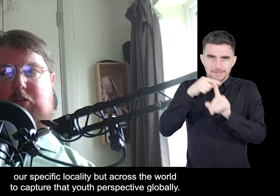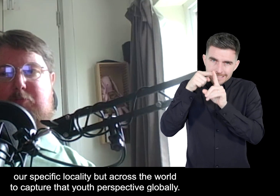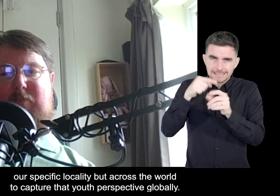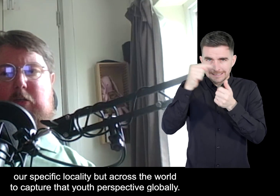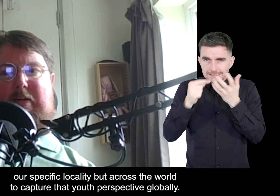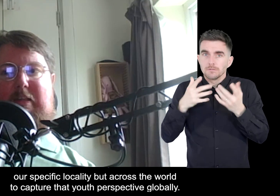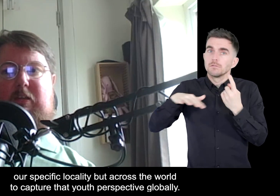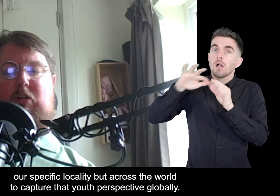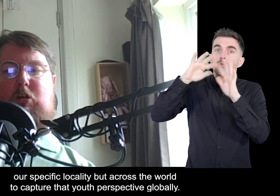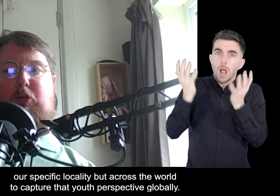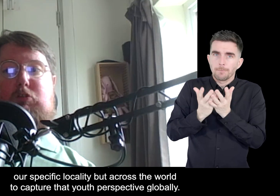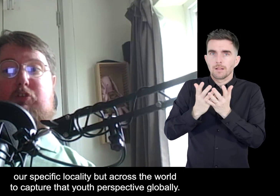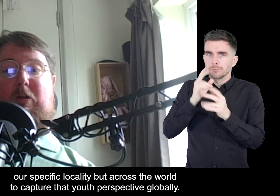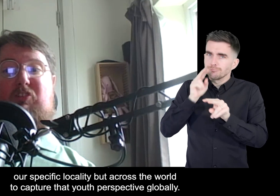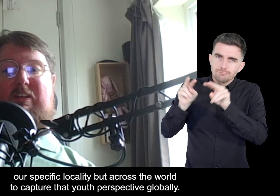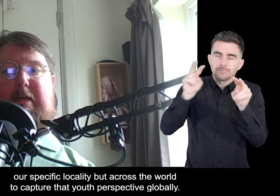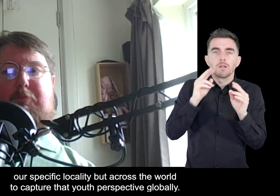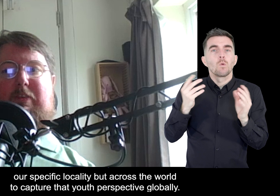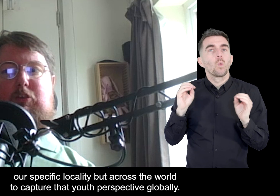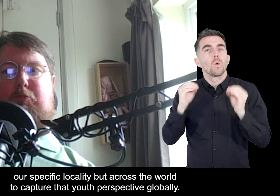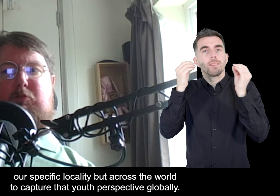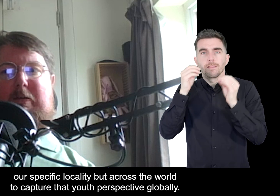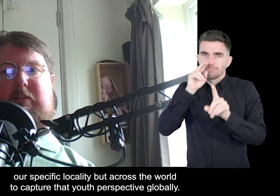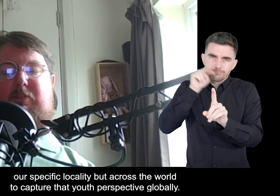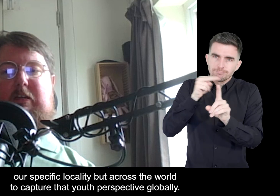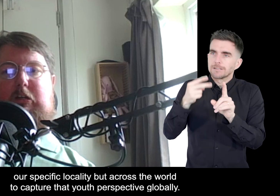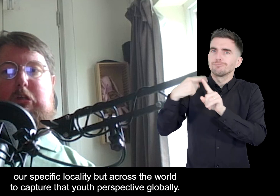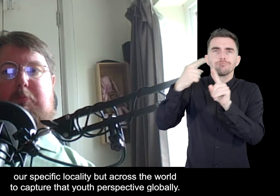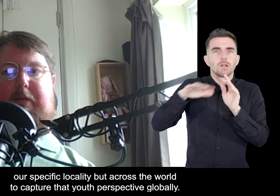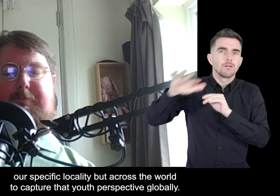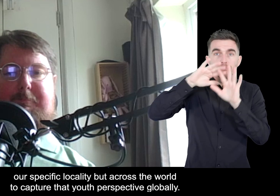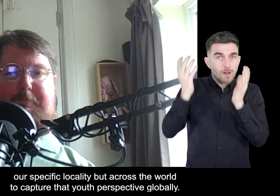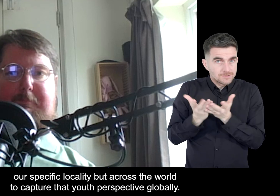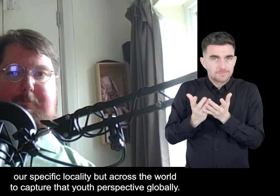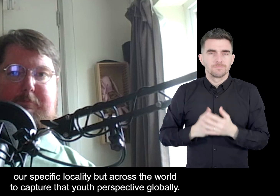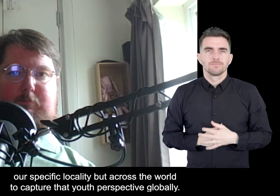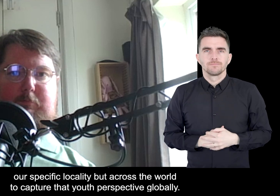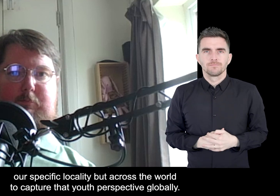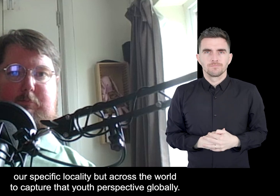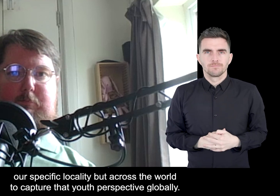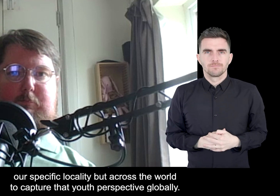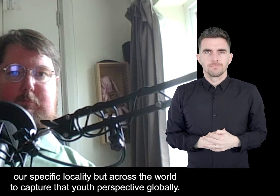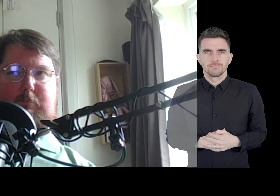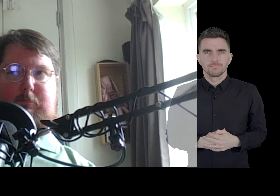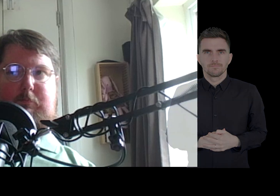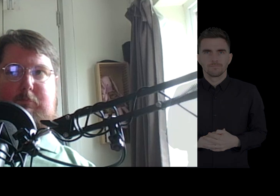within our specific locality, but across the world, to capture that youth perspective globally.